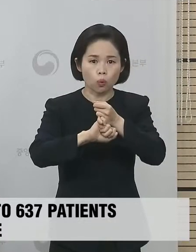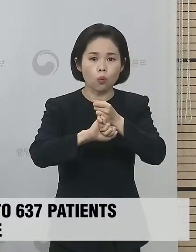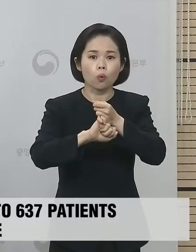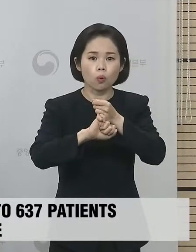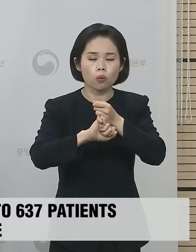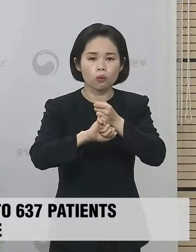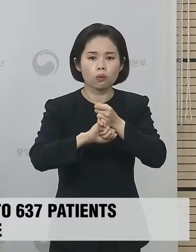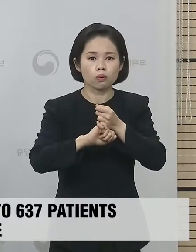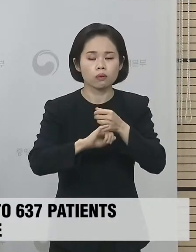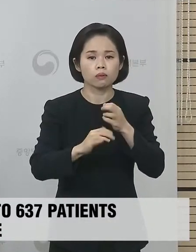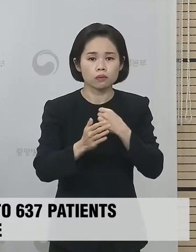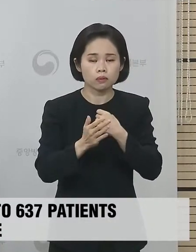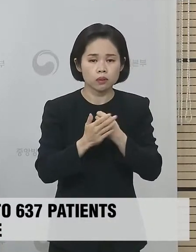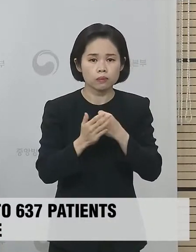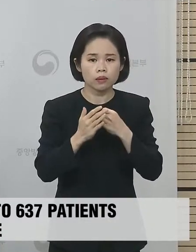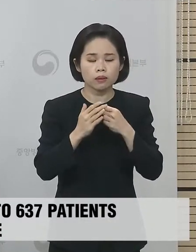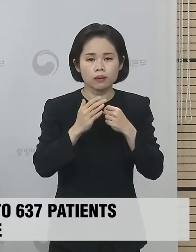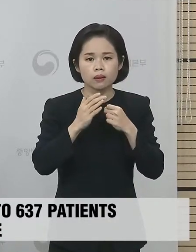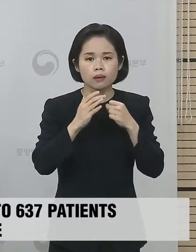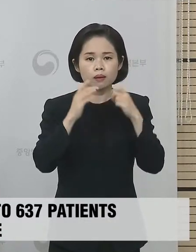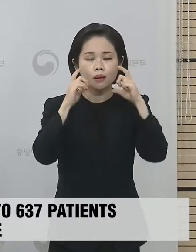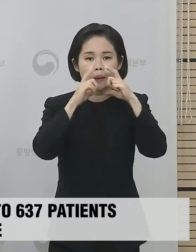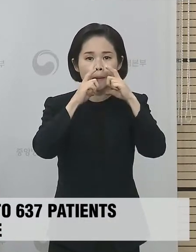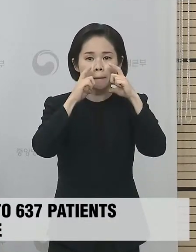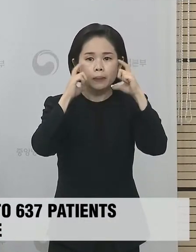as this is compulsory,